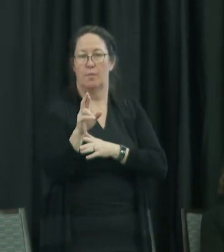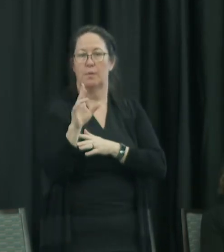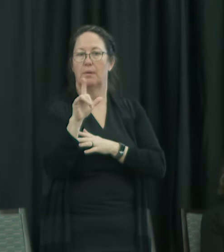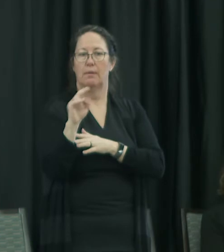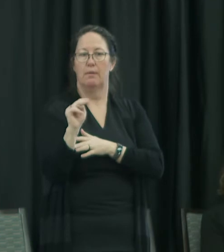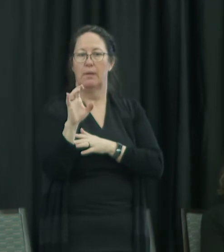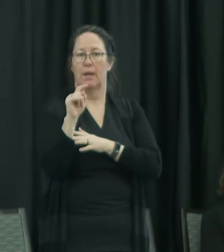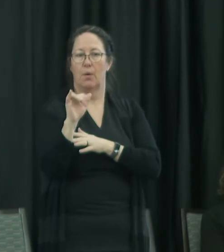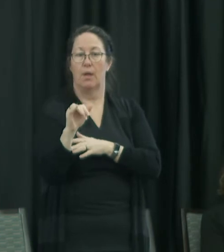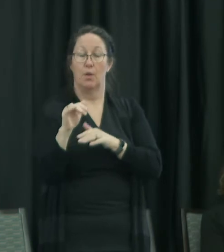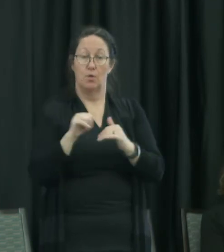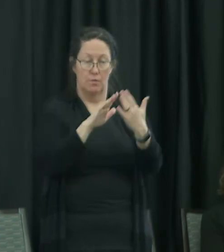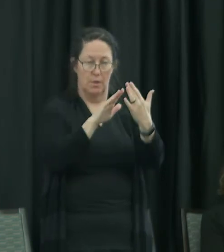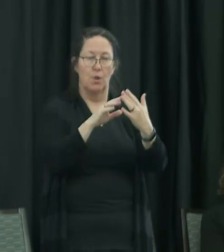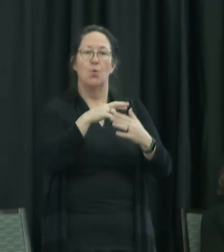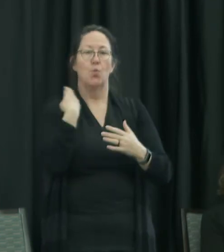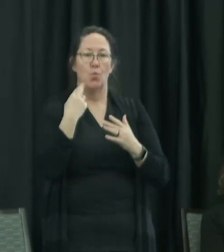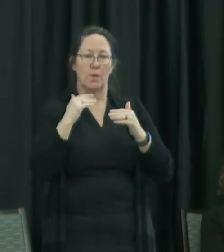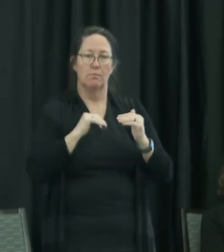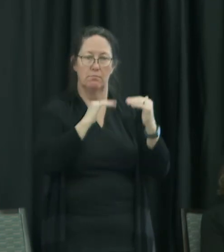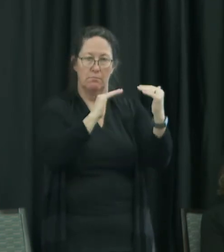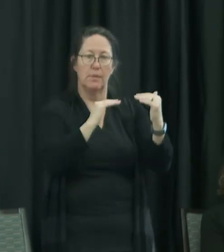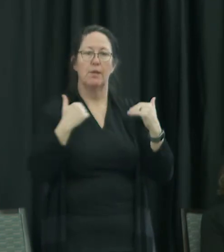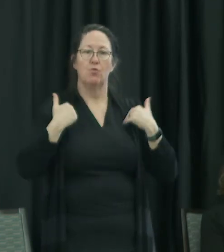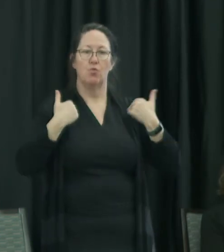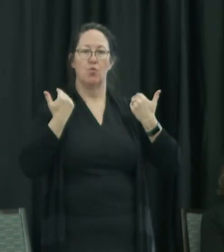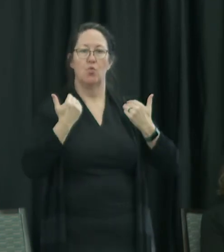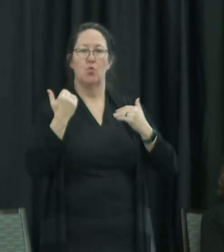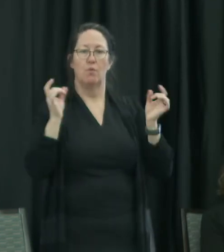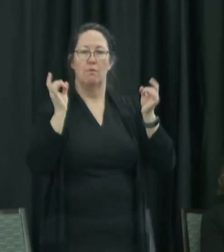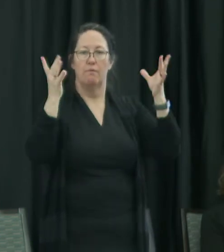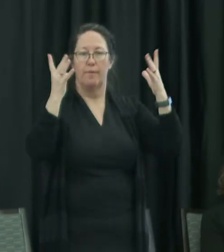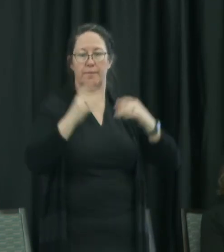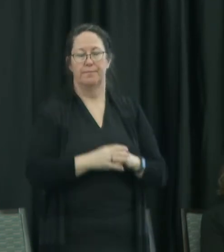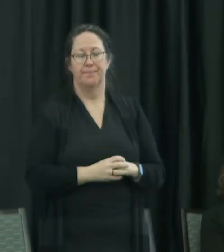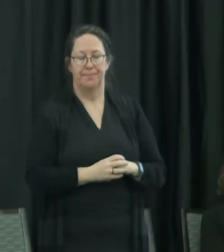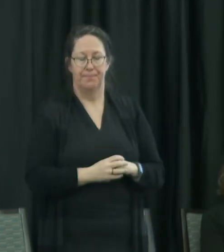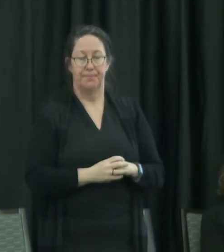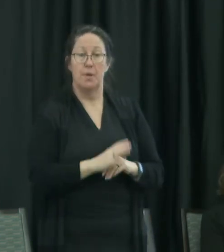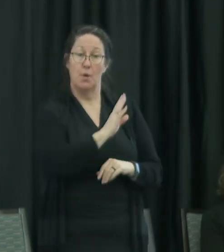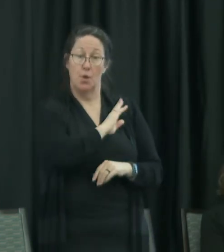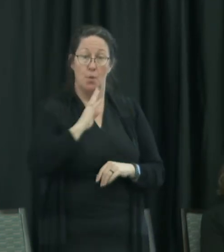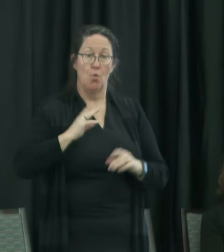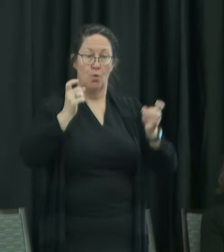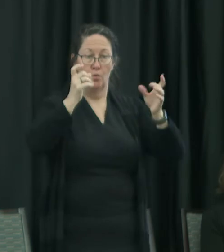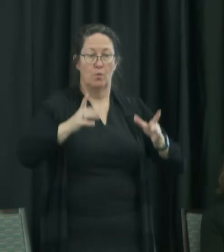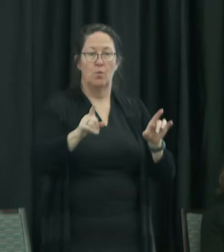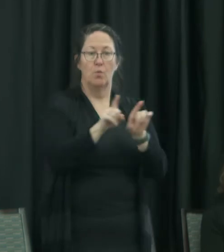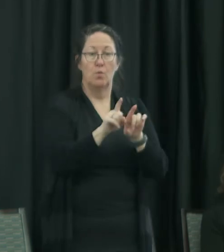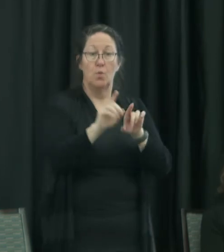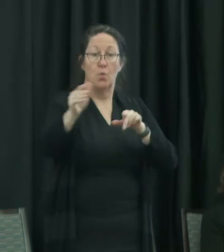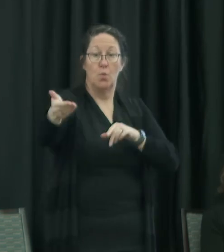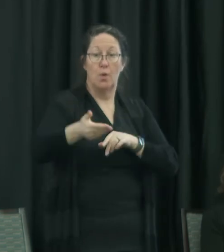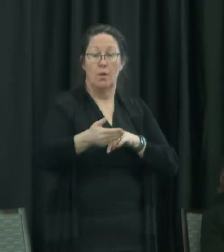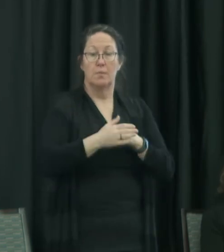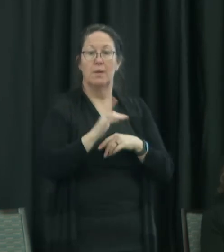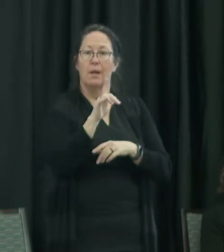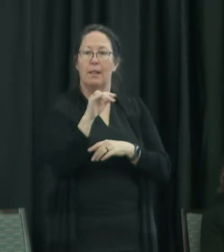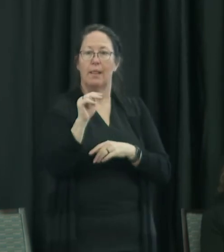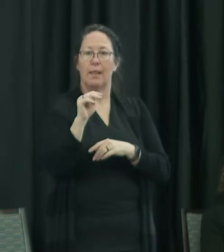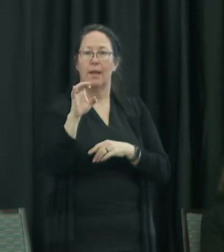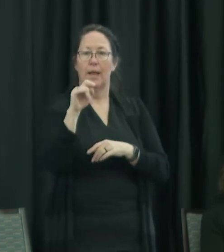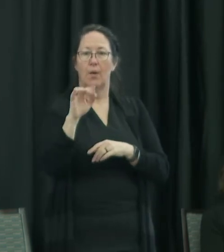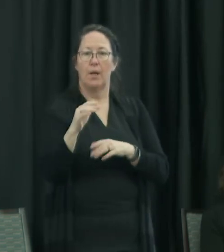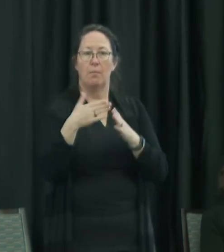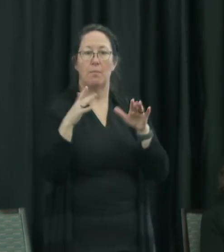County to address risk factors of youth violence. The Board of Supervisors also welcomes Lynn County